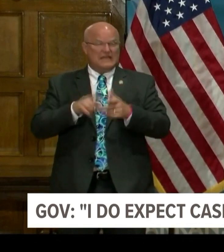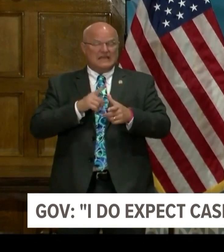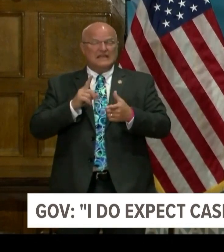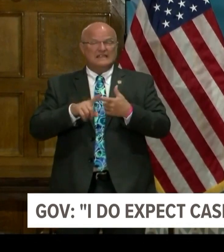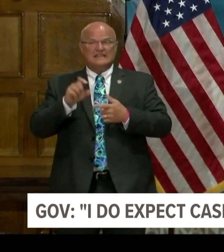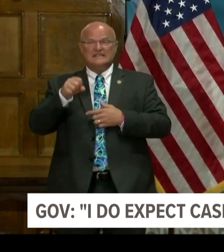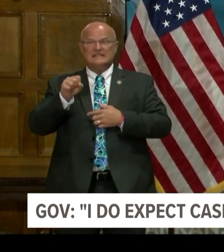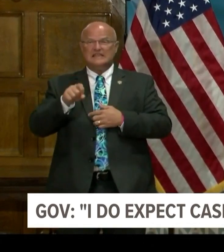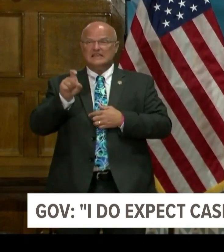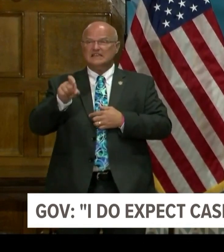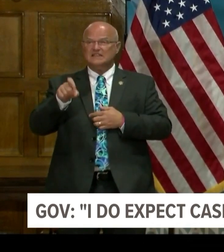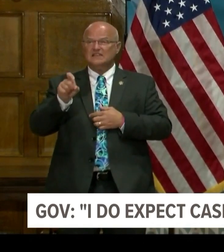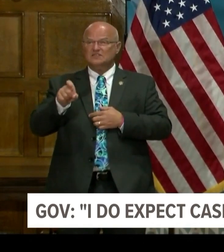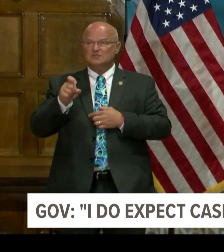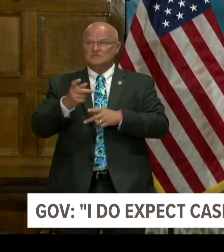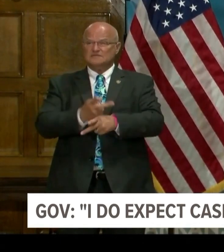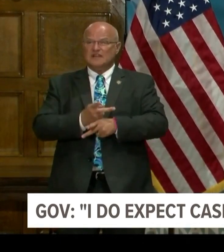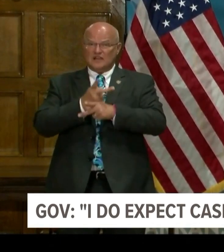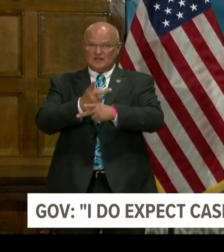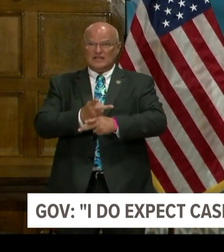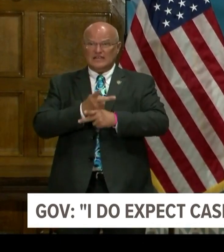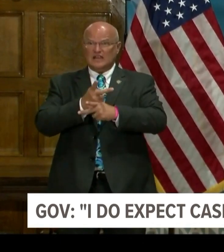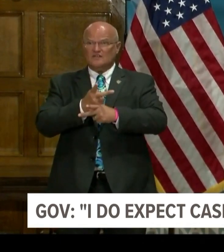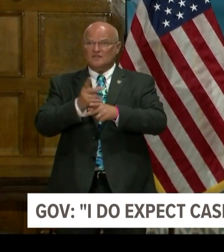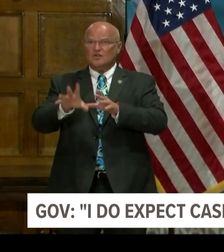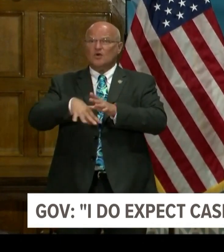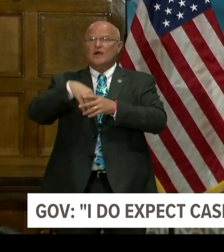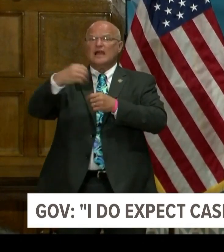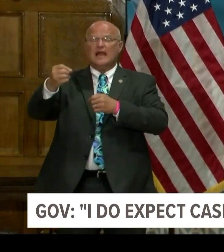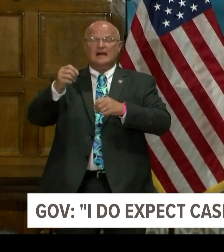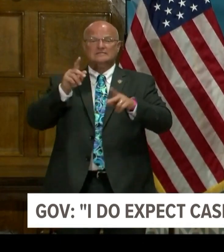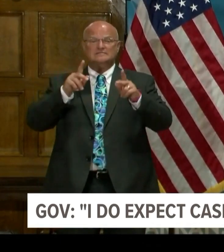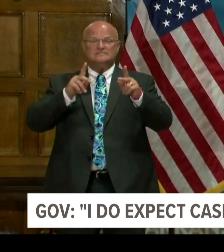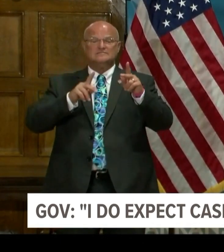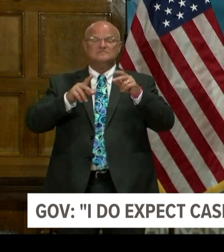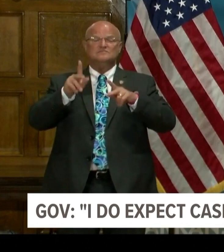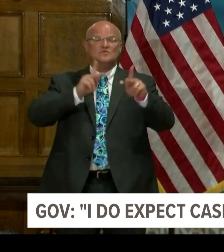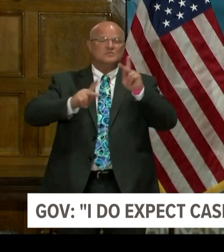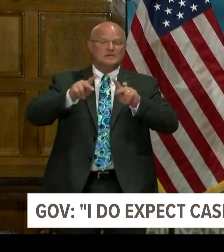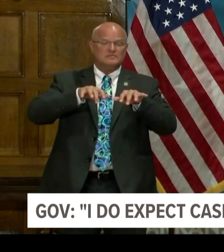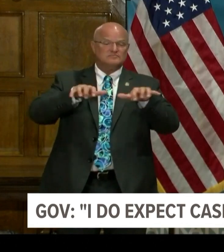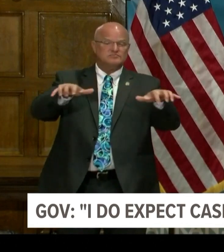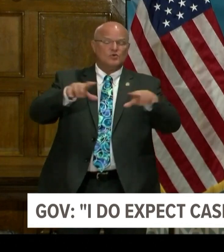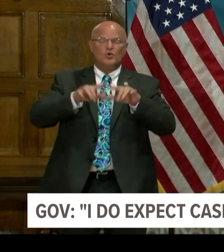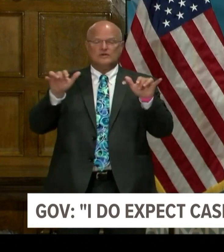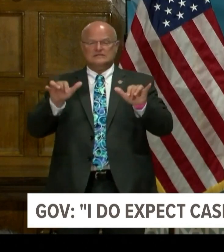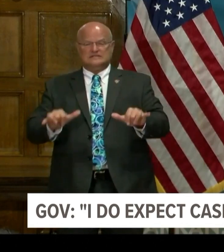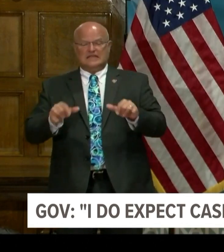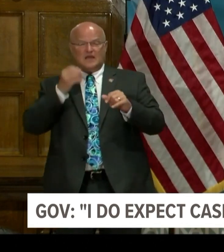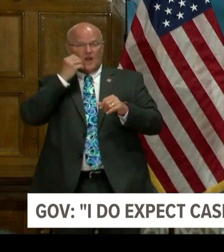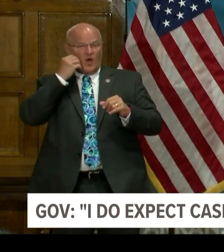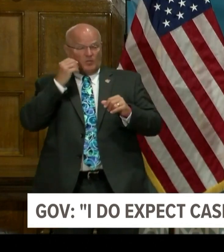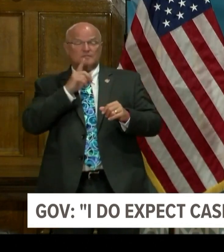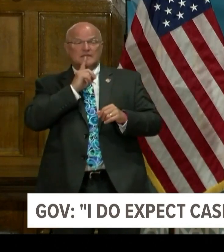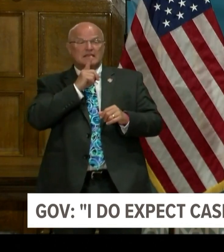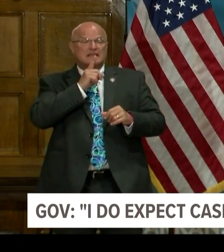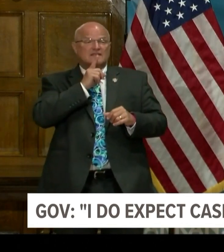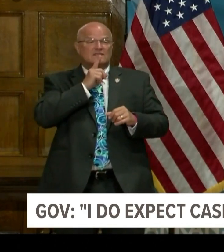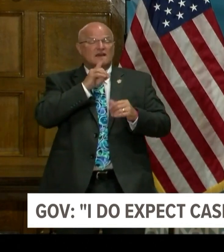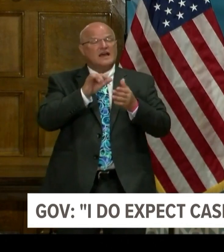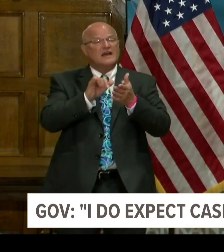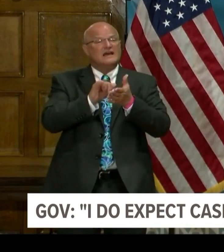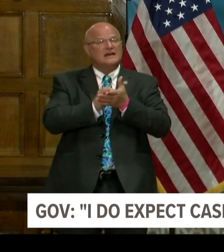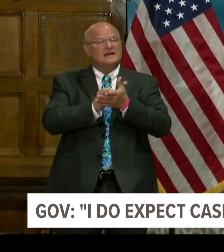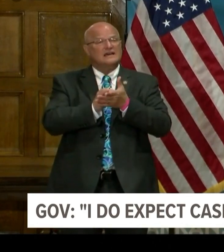then they should be very careful of going out in public or make a decision to stay home. In fact,